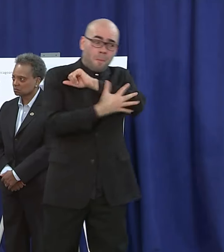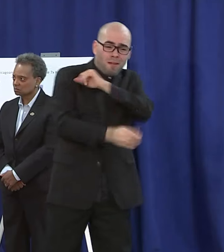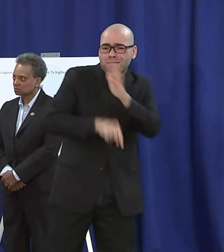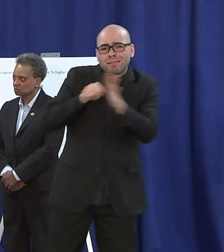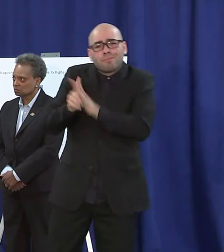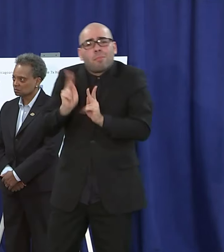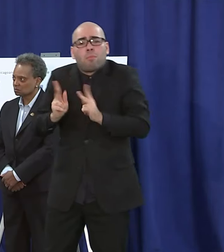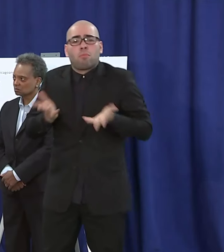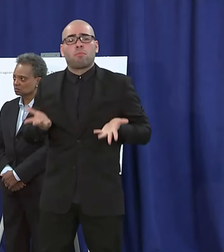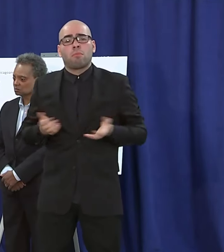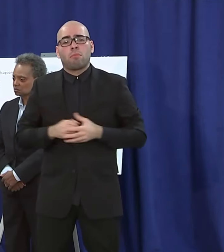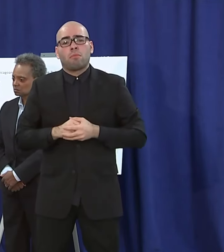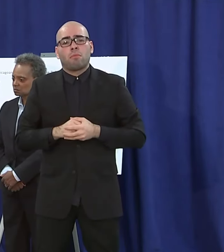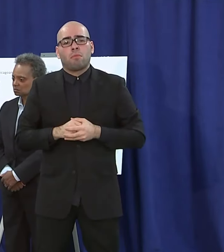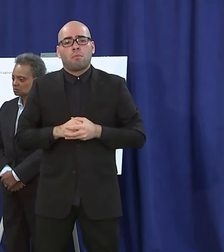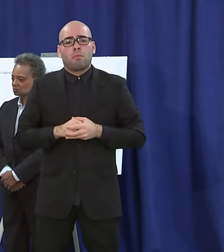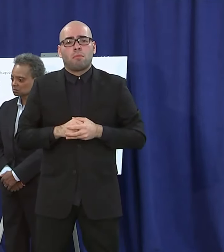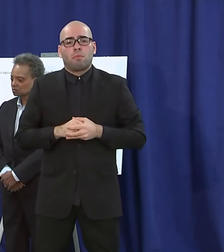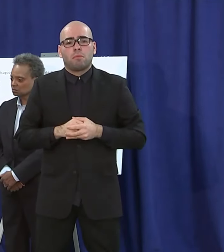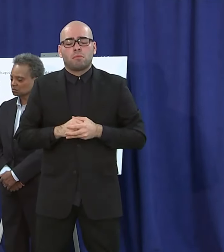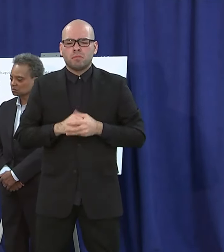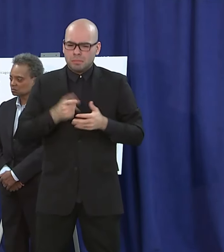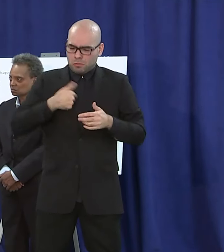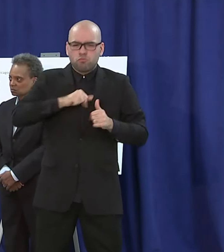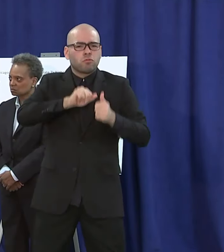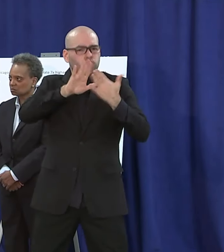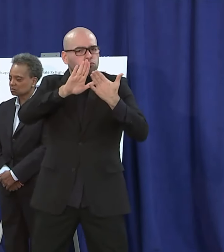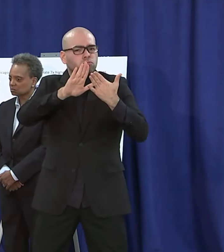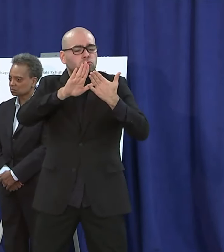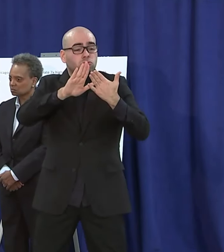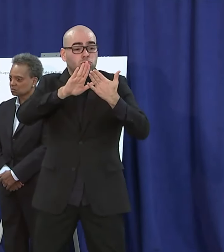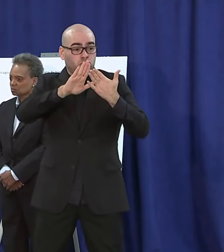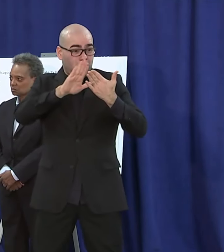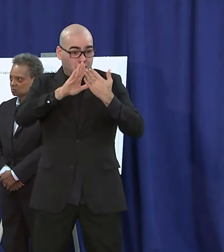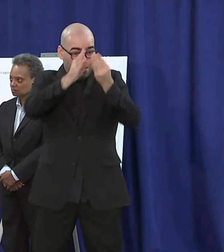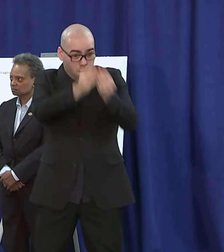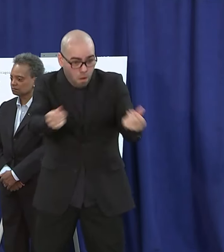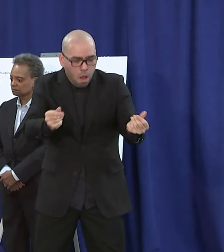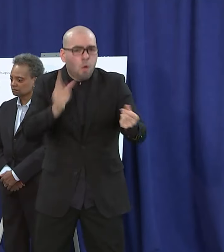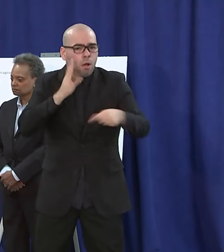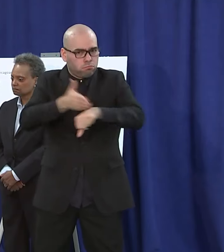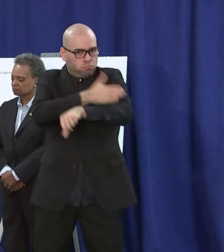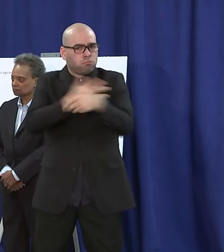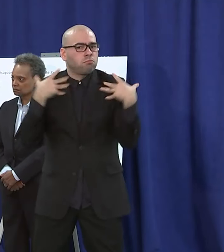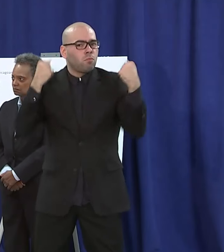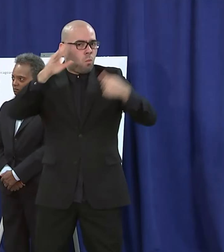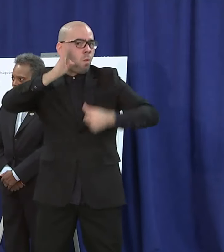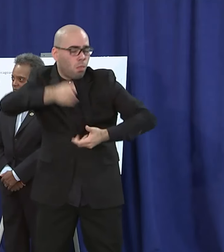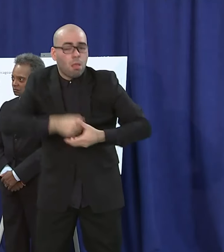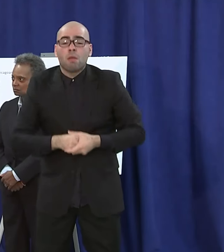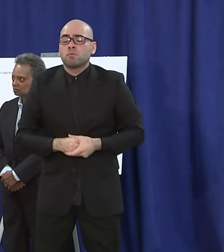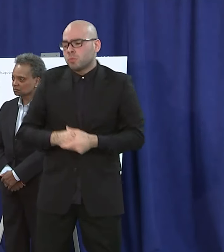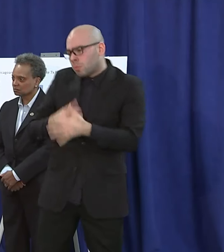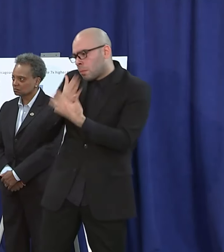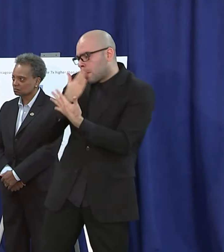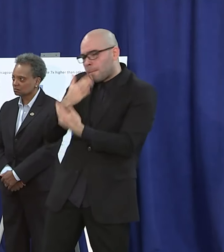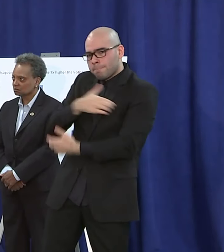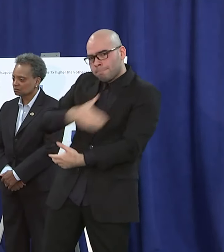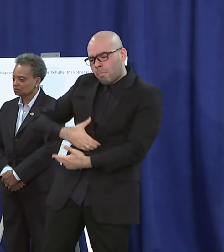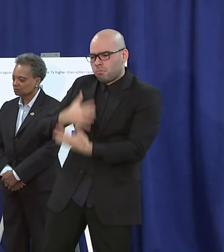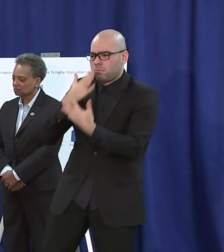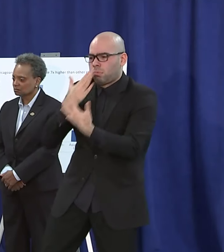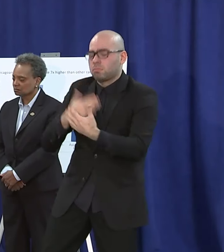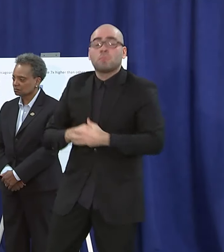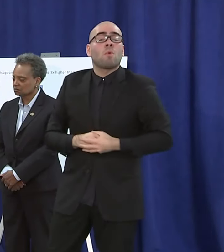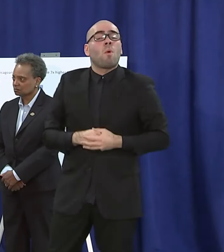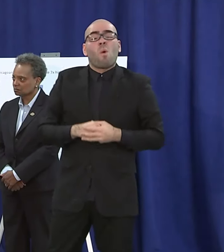kills. And so in that we can address it, we become our best selves. And so we want to thank you, Madam Mayor. I want to say that,